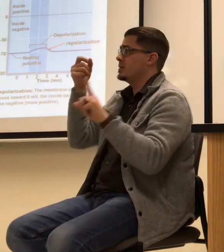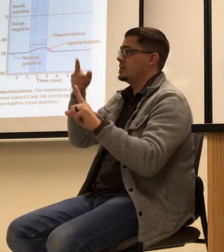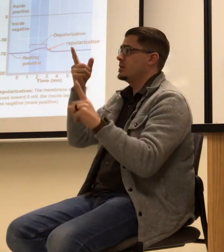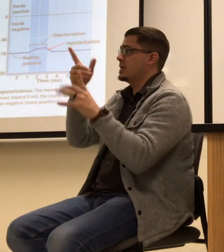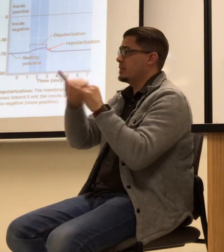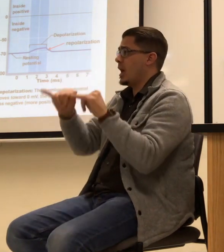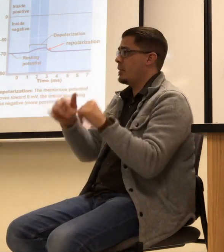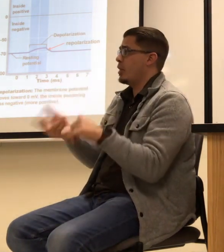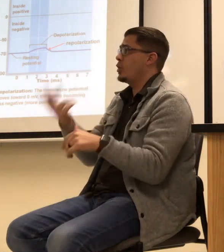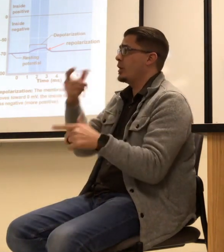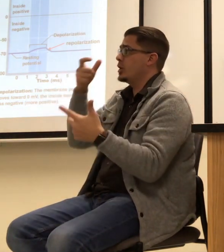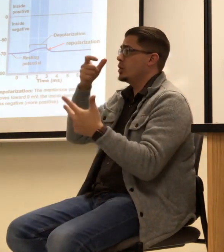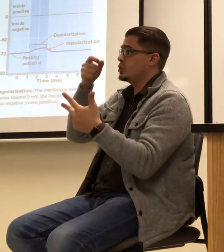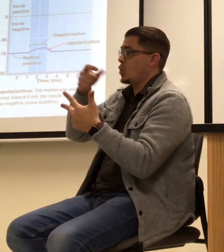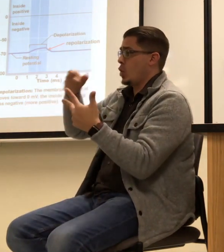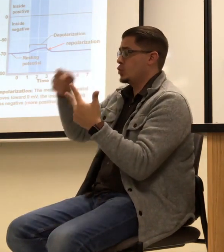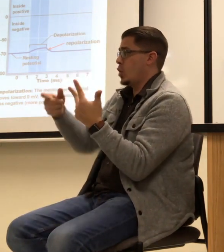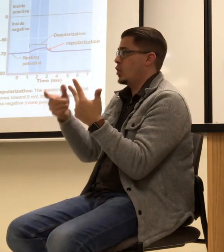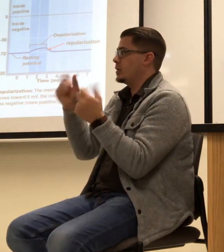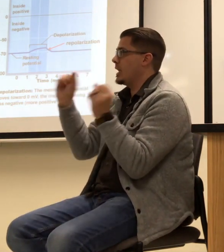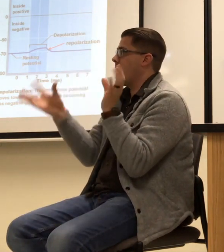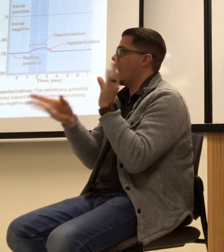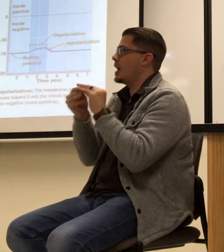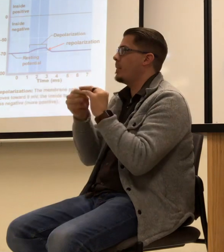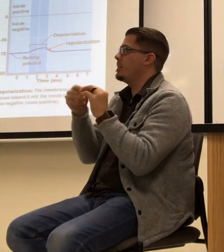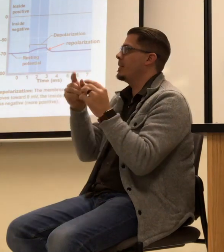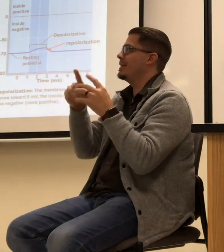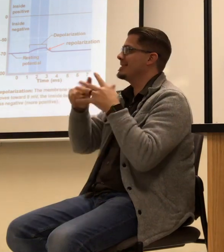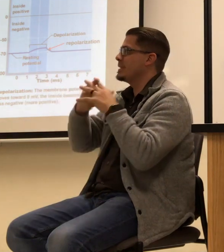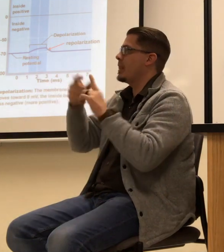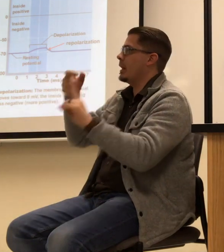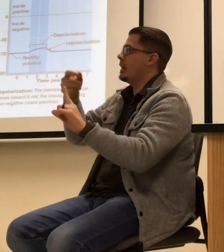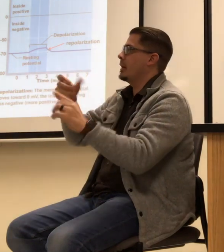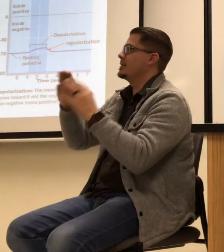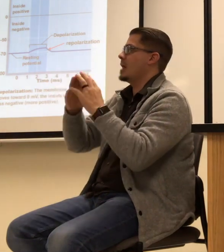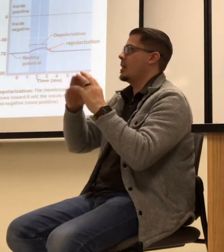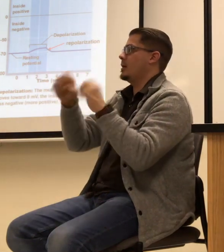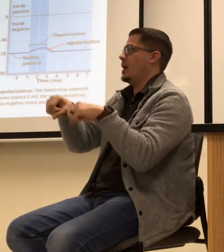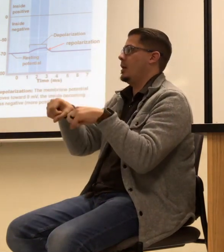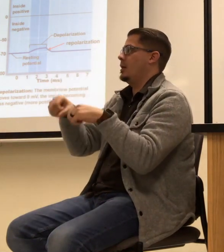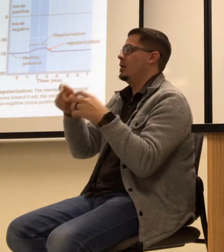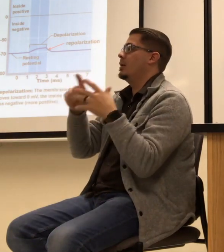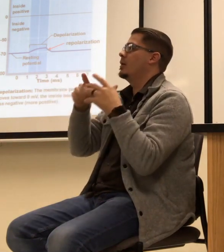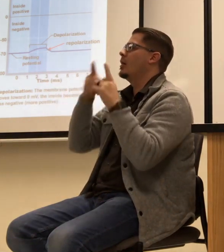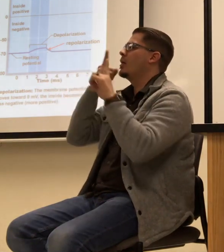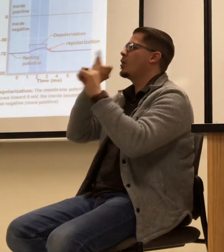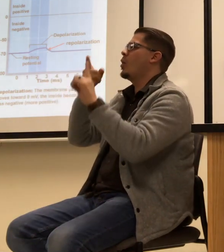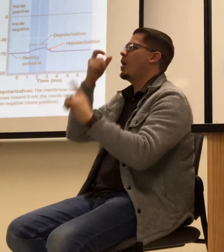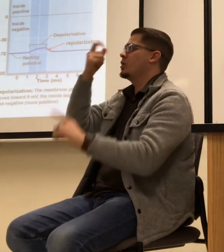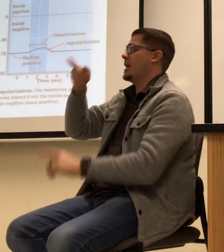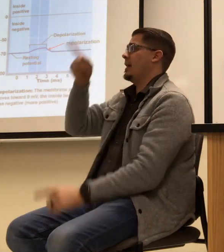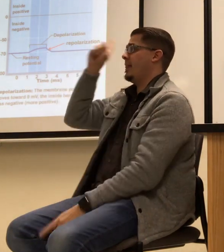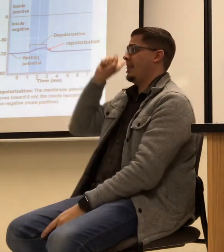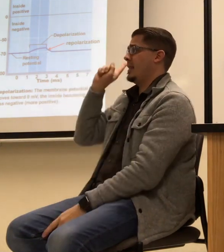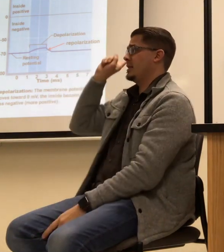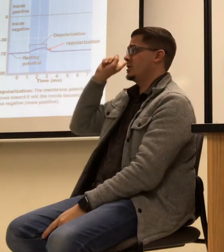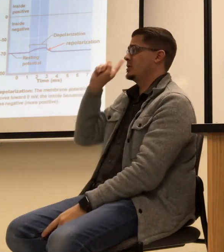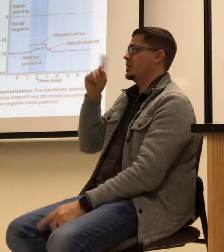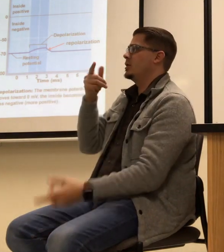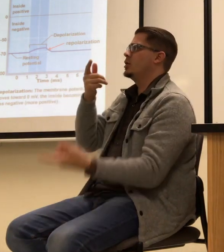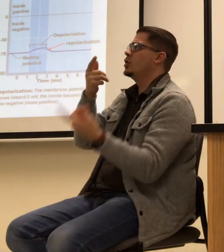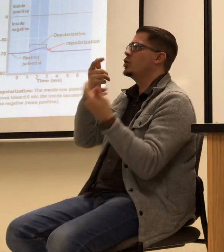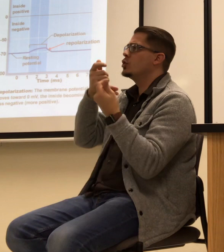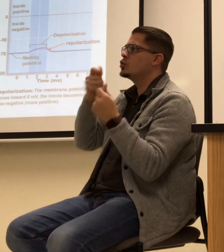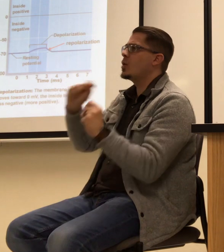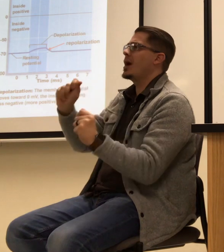jolts. They could add up and stimulate the cell. The goal of understanding these, you're trying